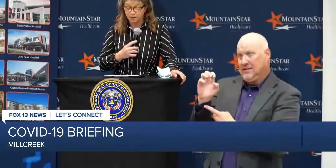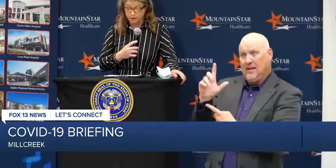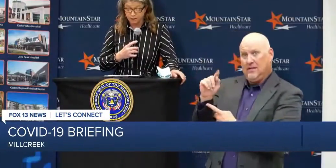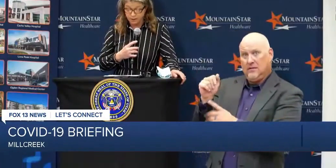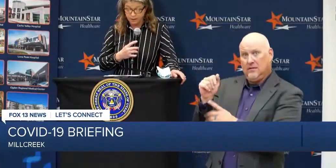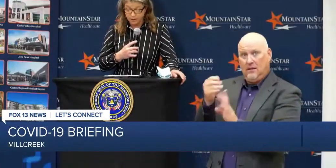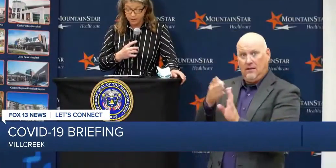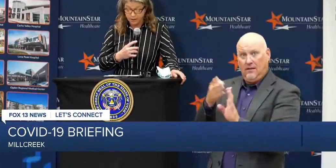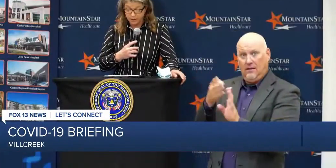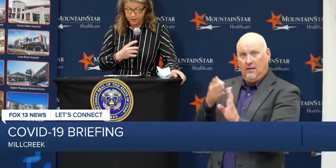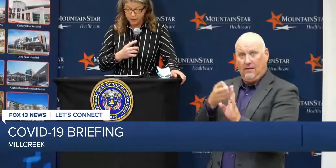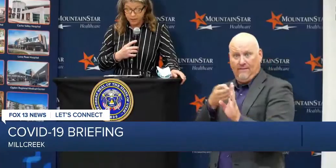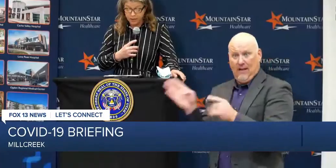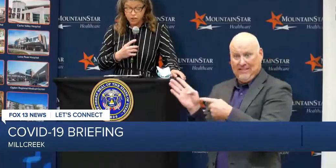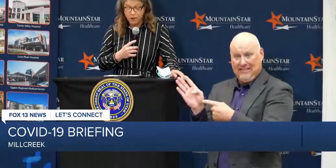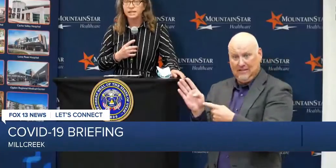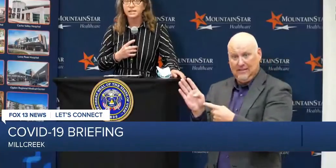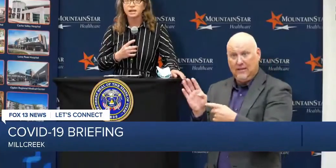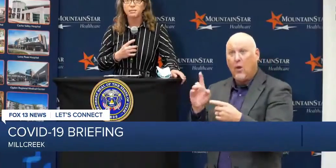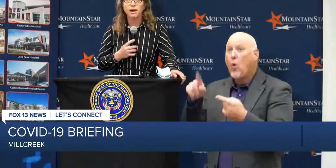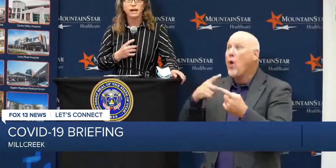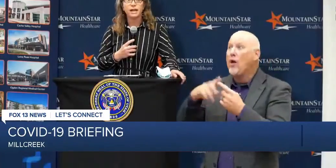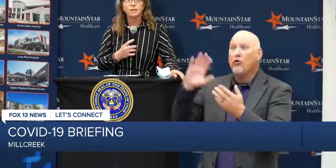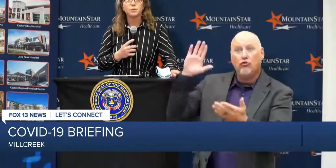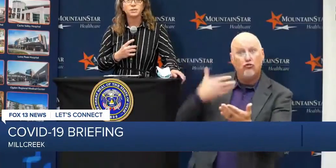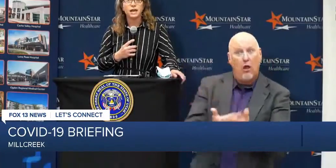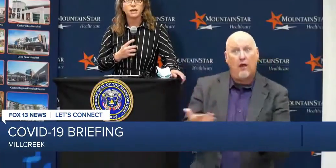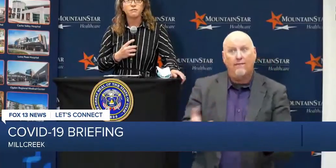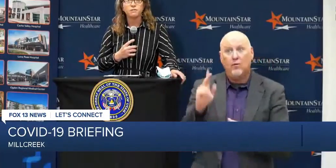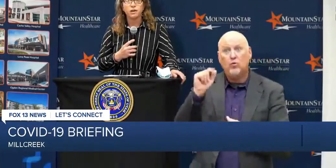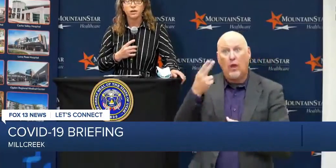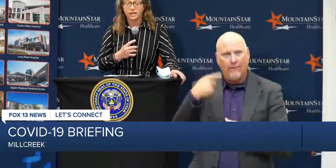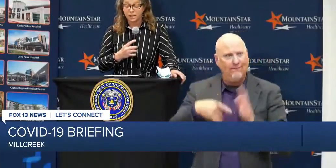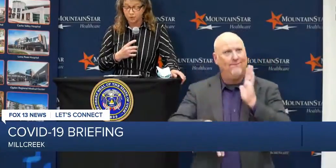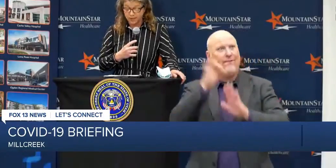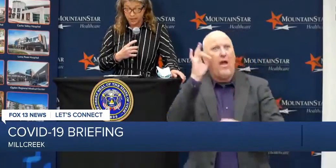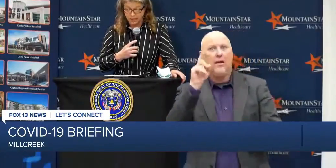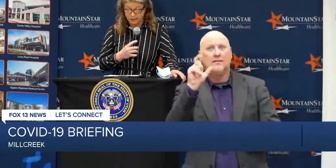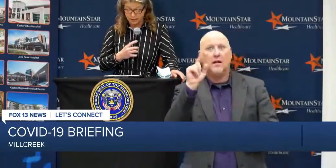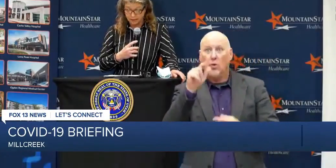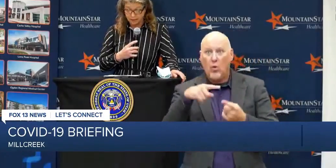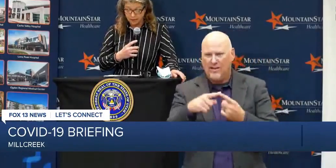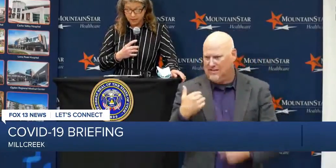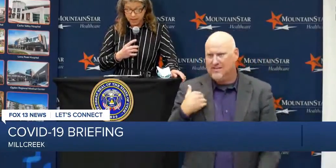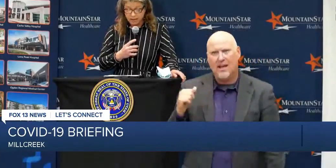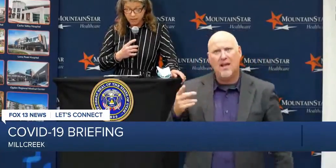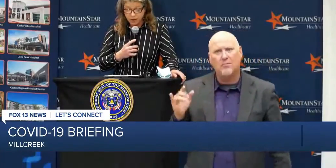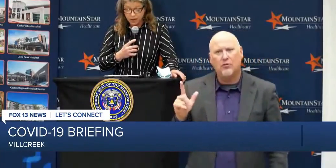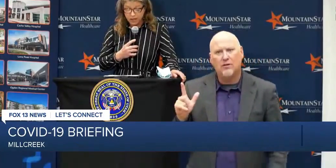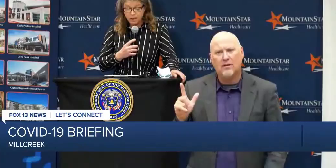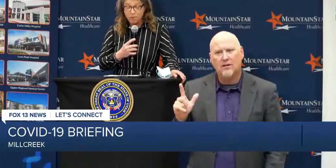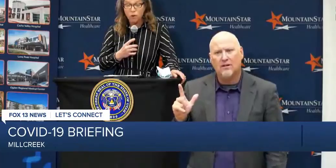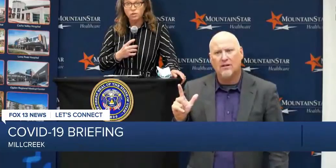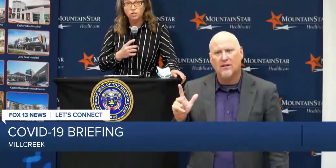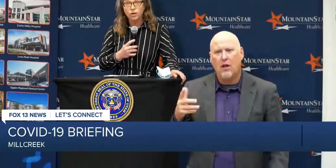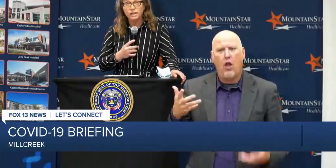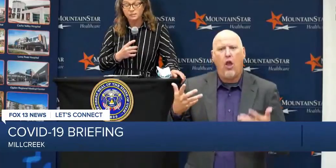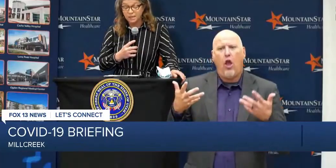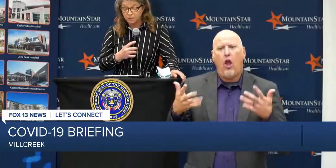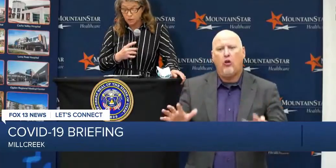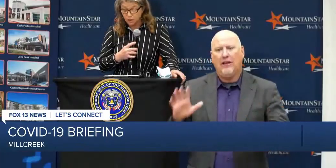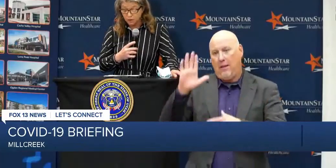of this year. In July, it represents about 80% of the variants we're seeing. The Delta variant is the